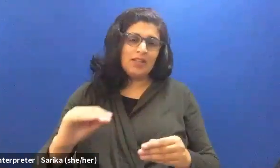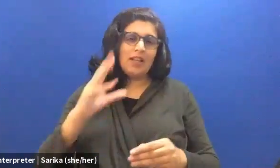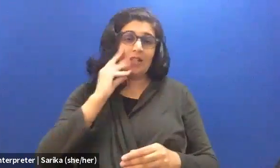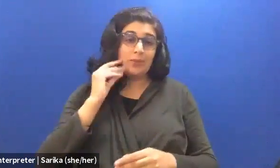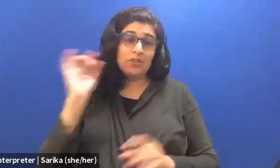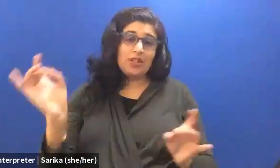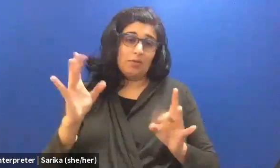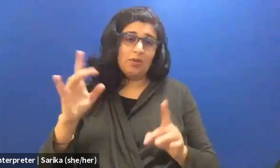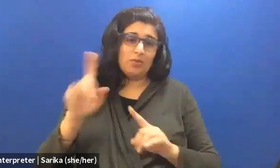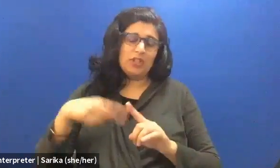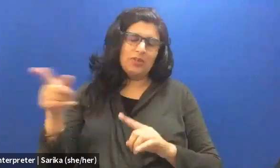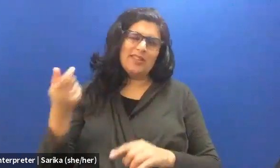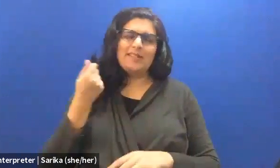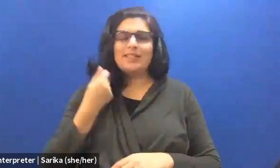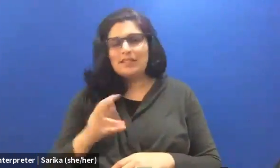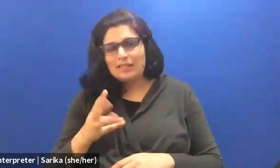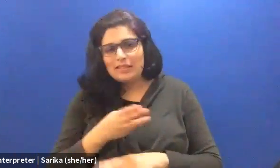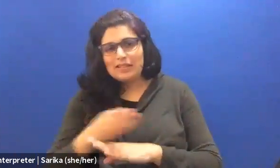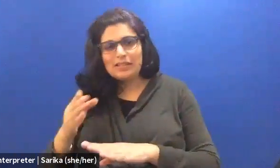like, 16 to 20.